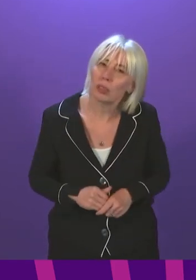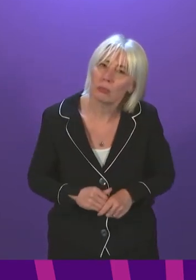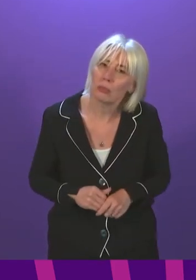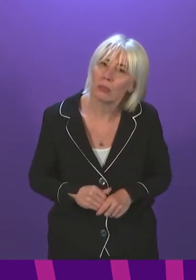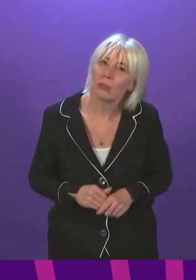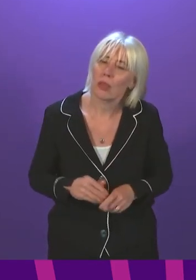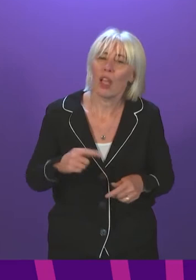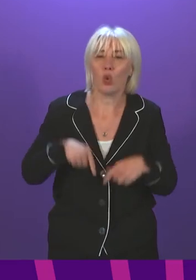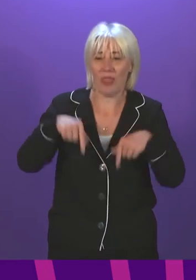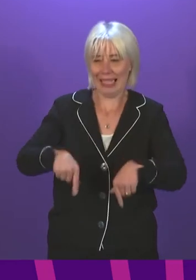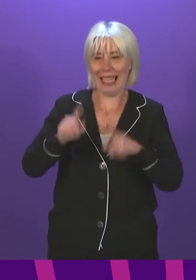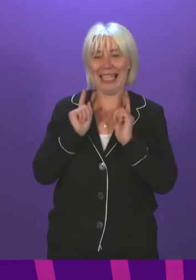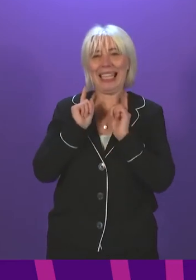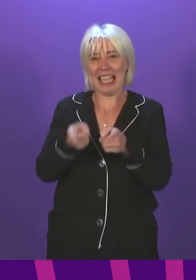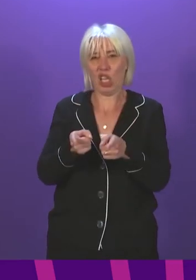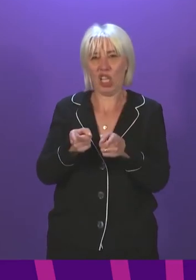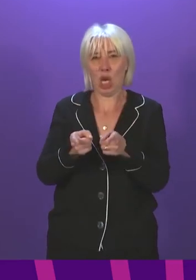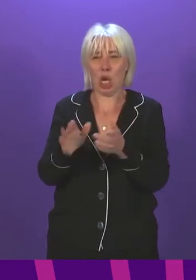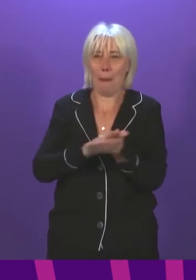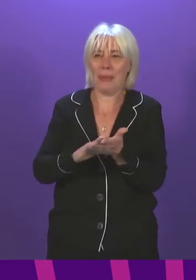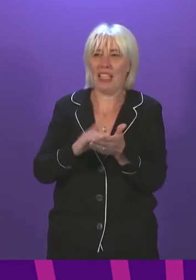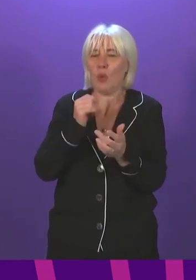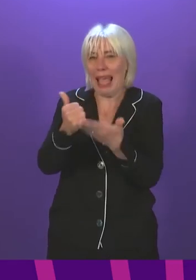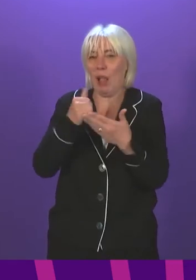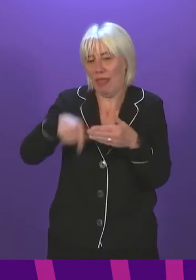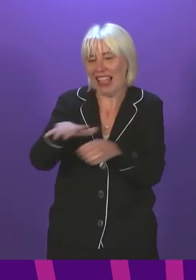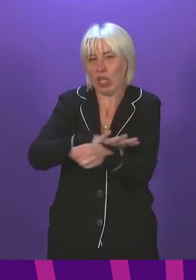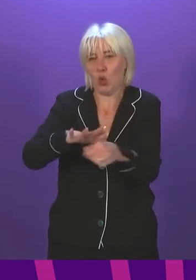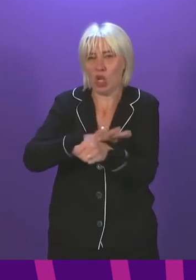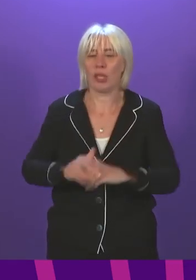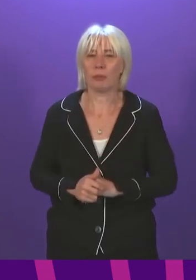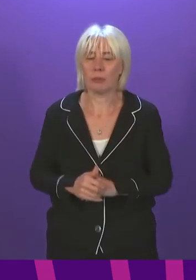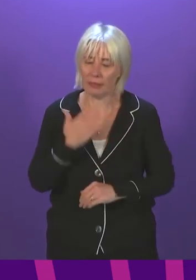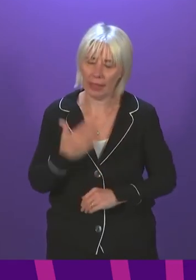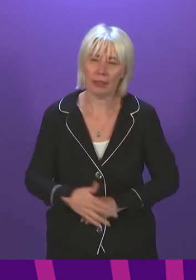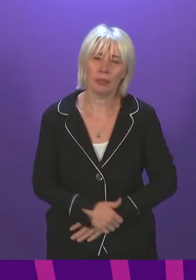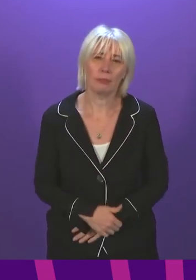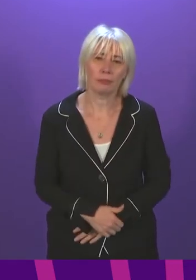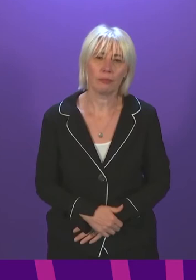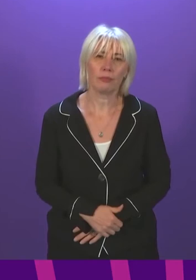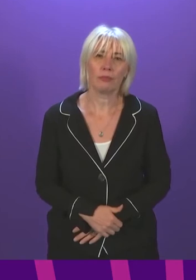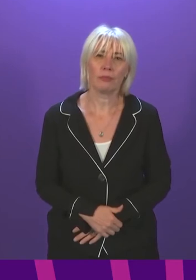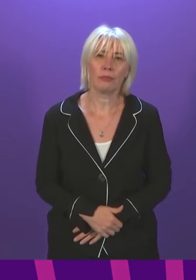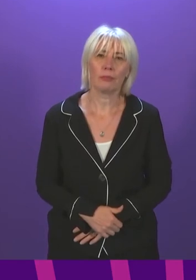this designation would help, I think, in those situations. Thank you. Thank you. I'm going